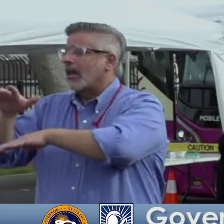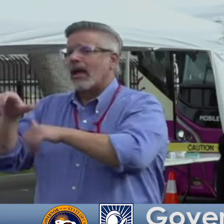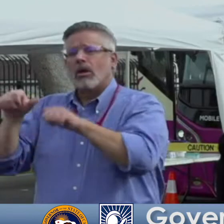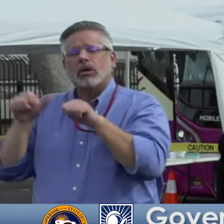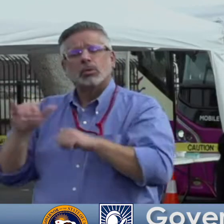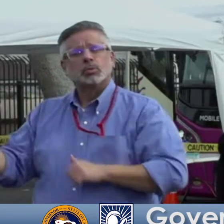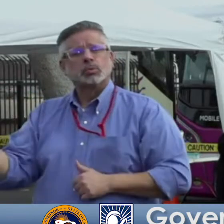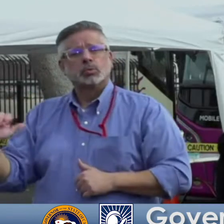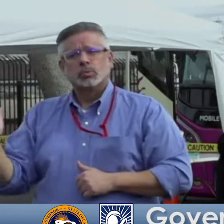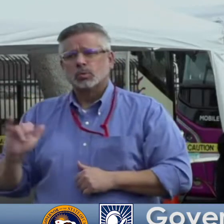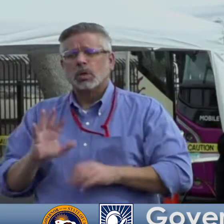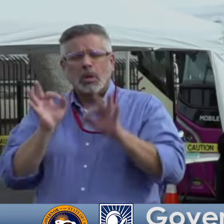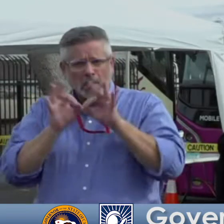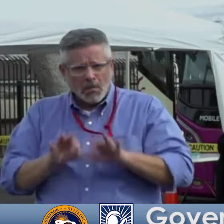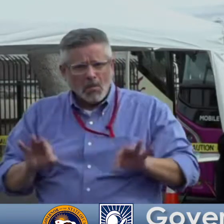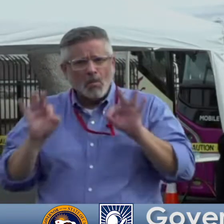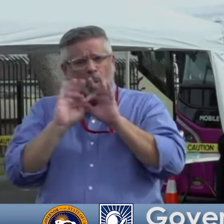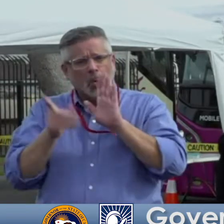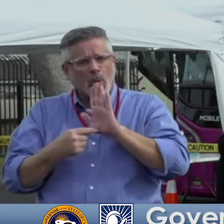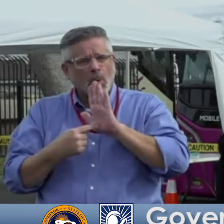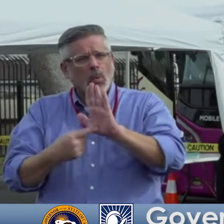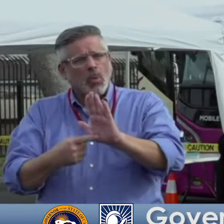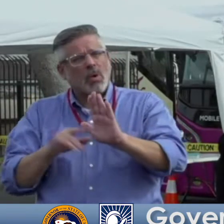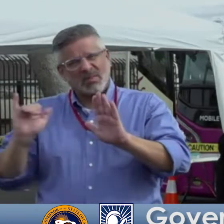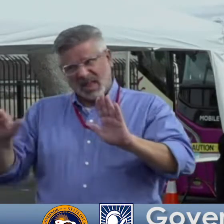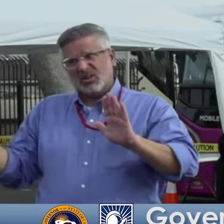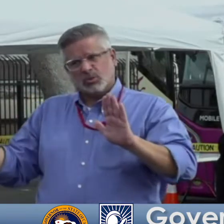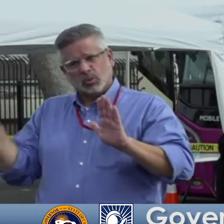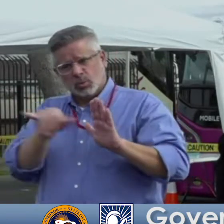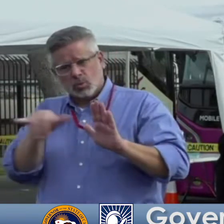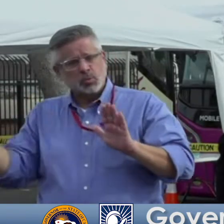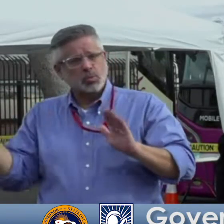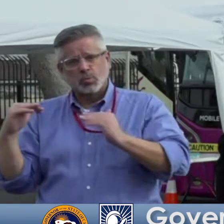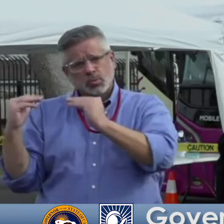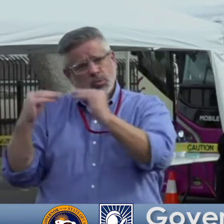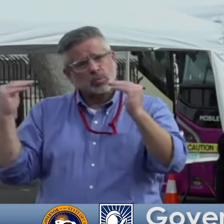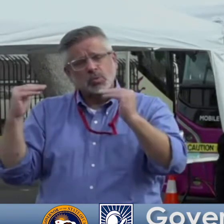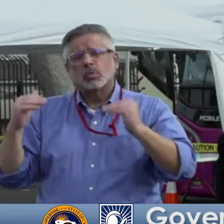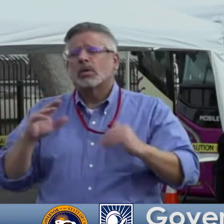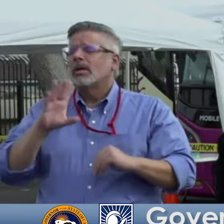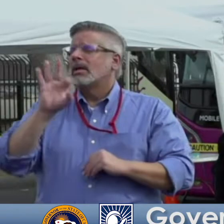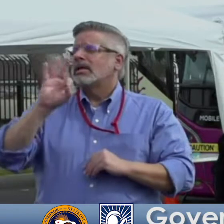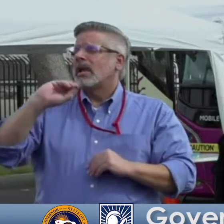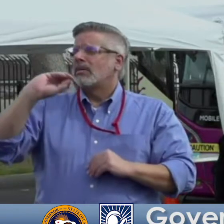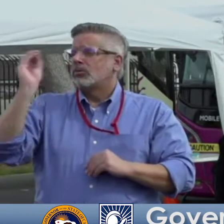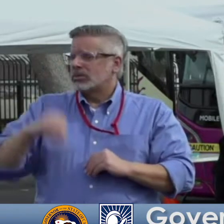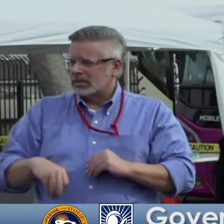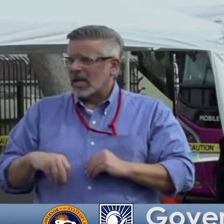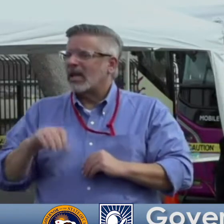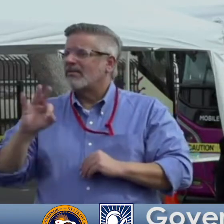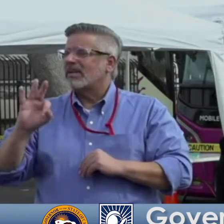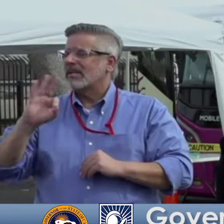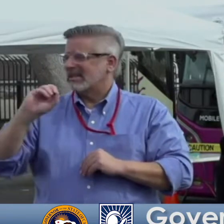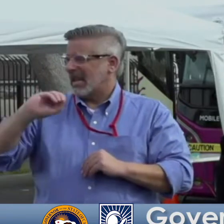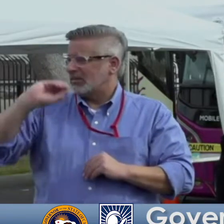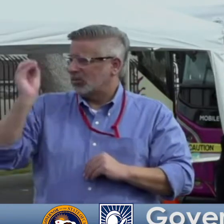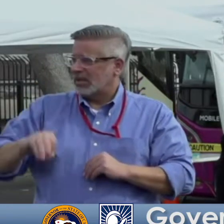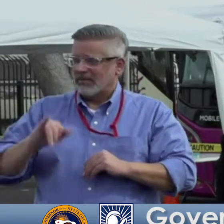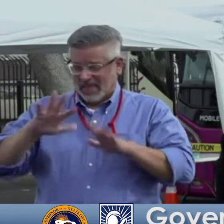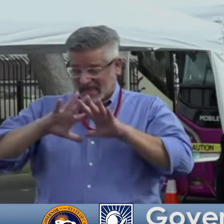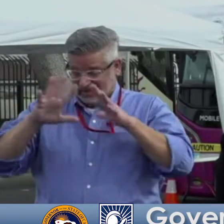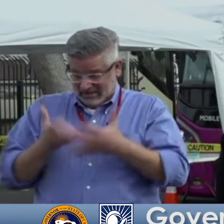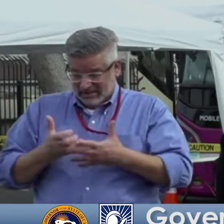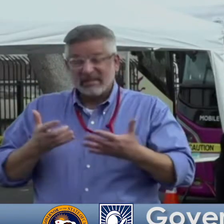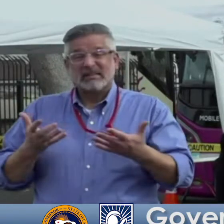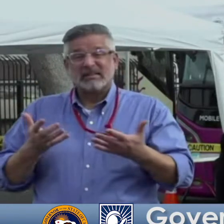point that needs to be emphasized. 90% of the population in the nation's largest state, 90% of the population